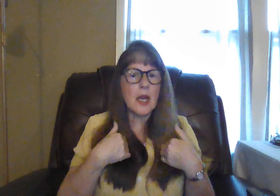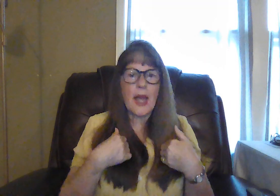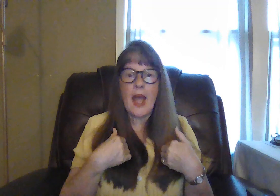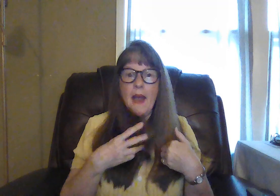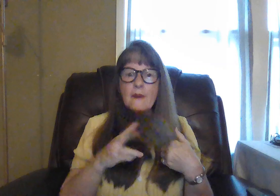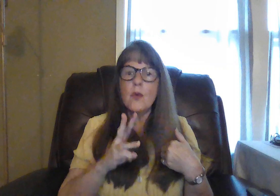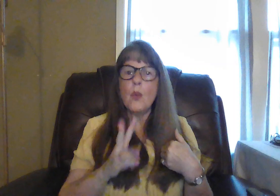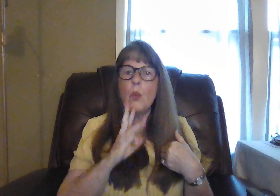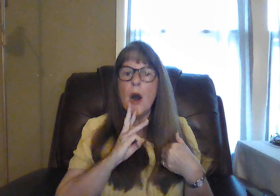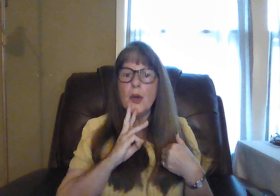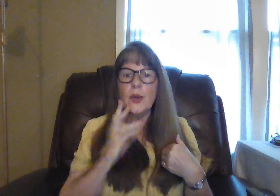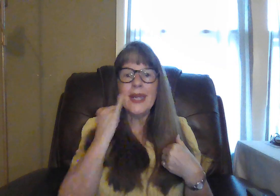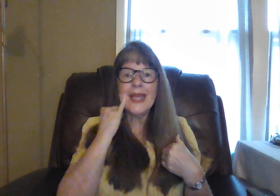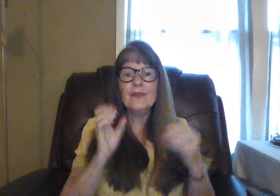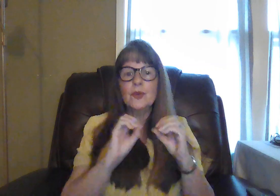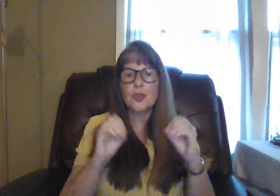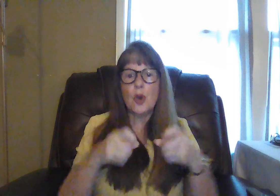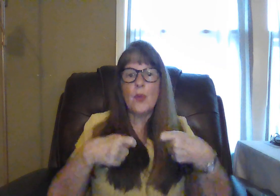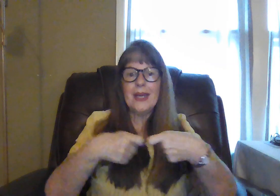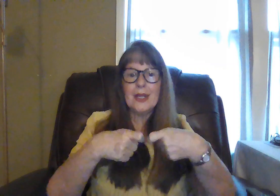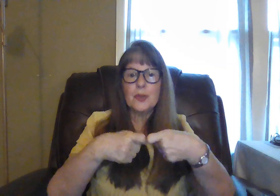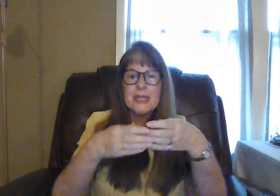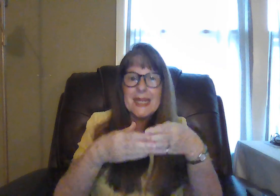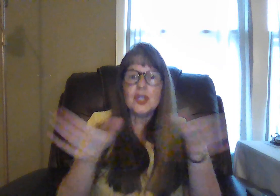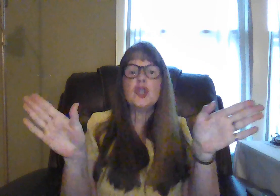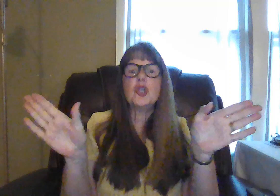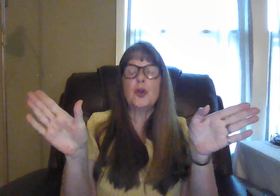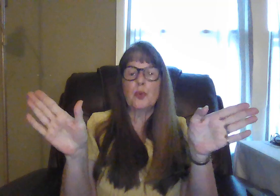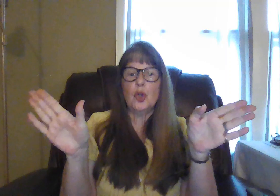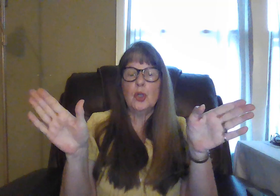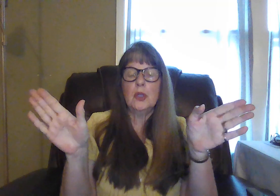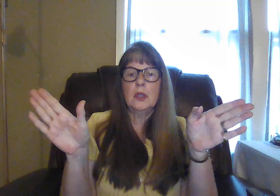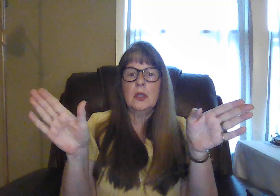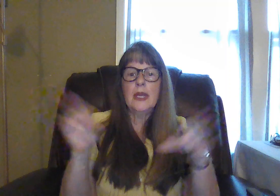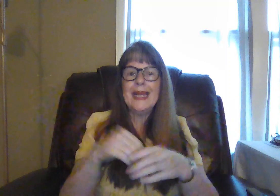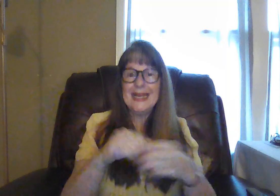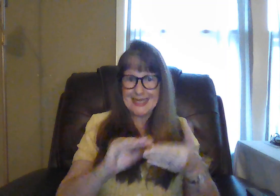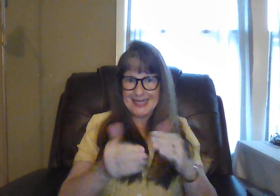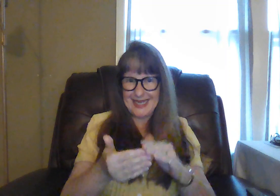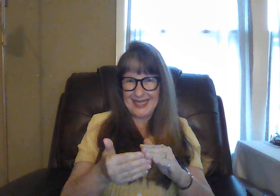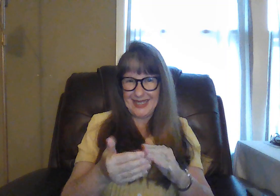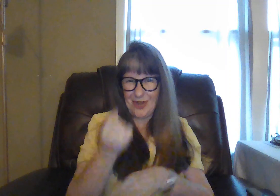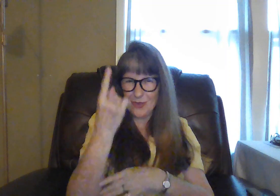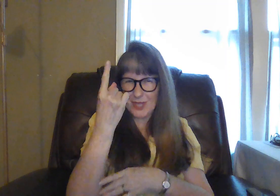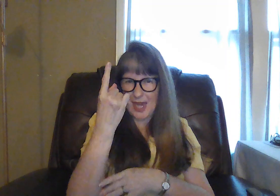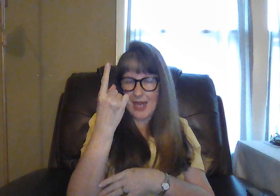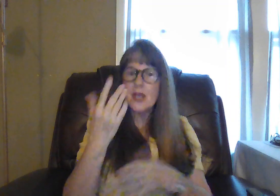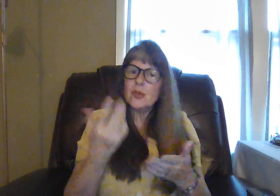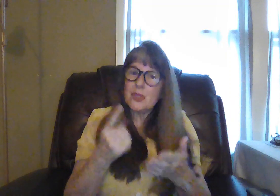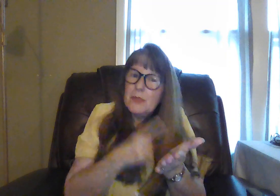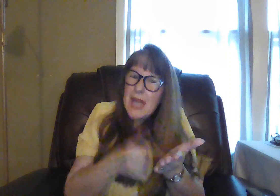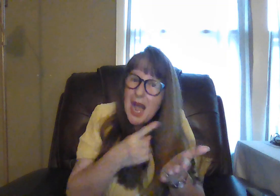going to have water if there's no electricity in general in the city. You understand? So